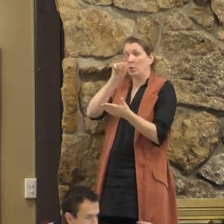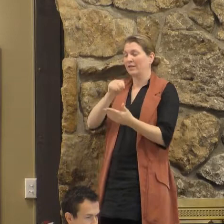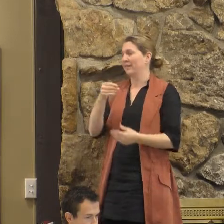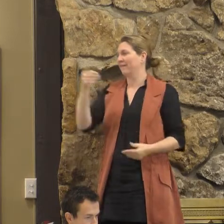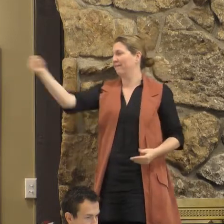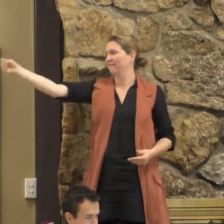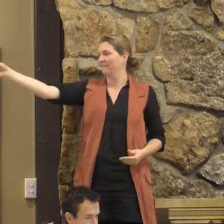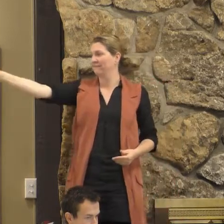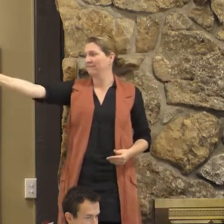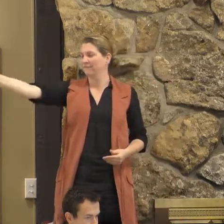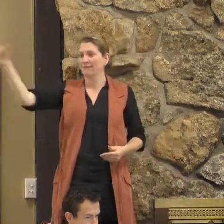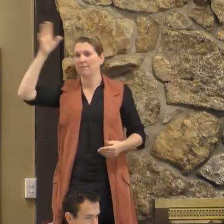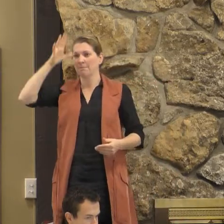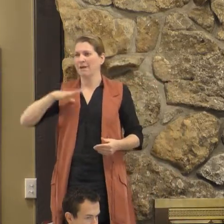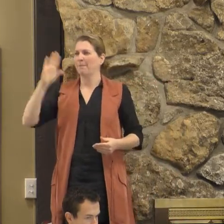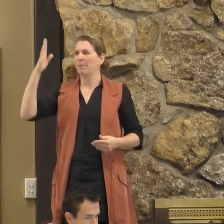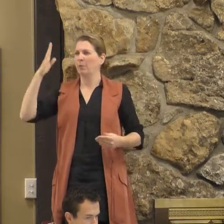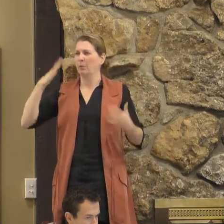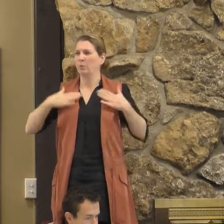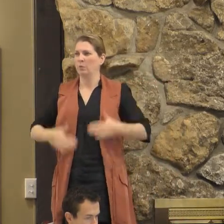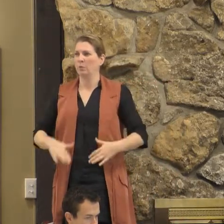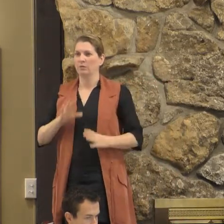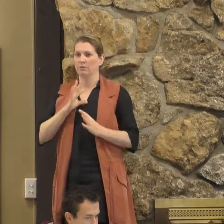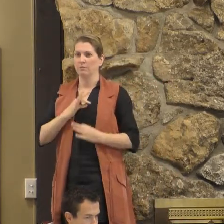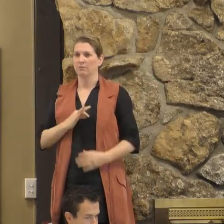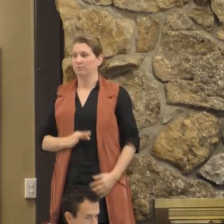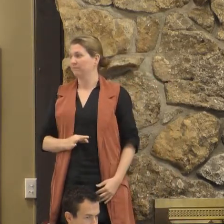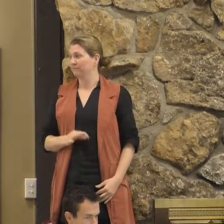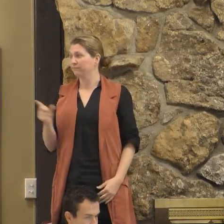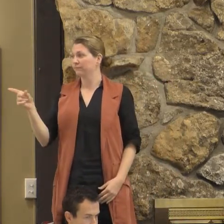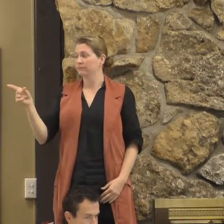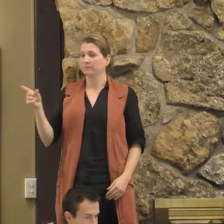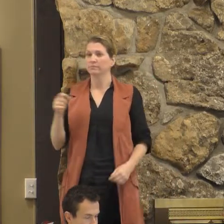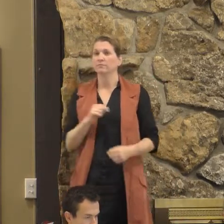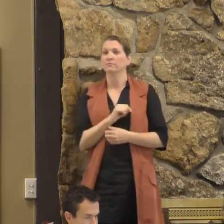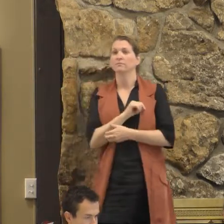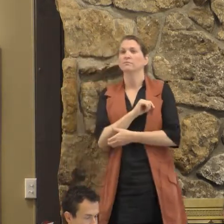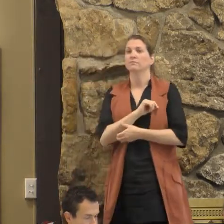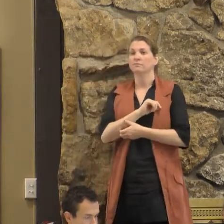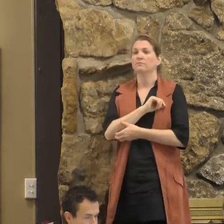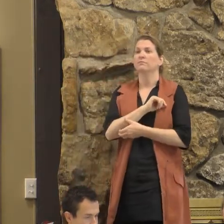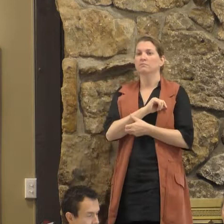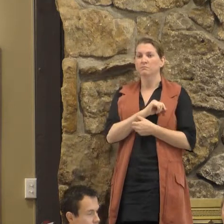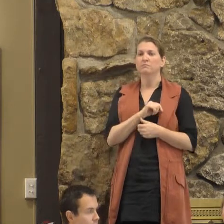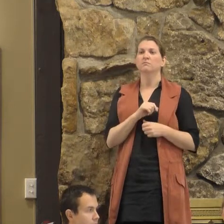the light blue shirt, and then the panel can answer it. Also,